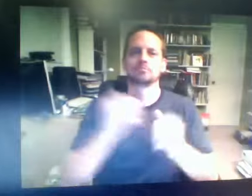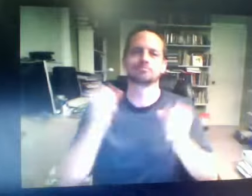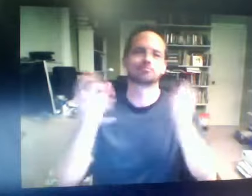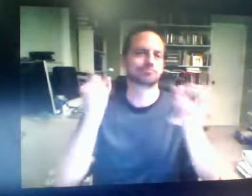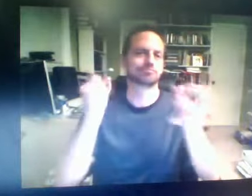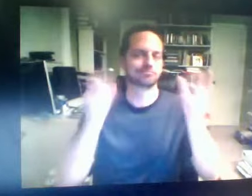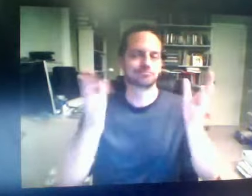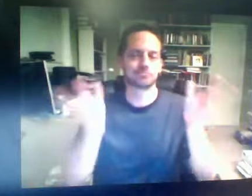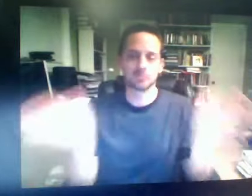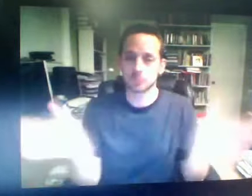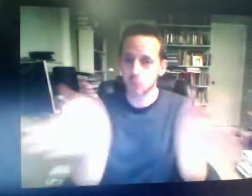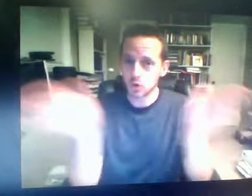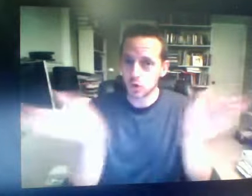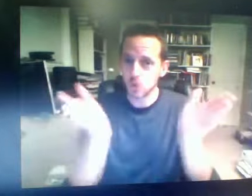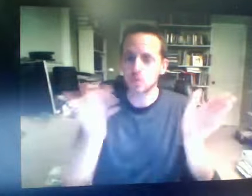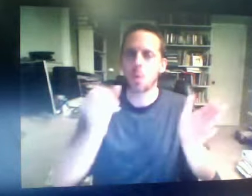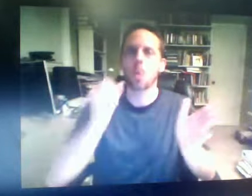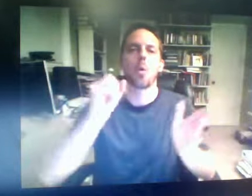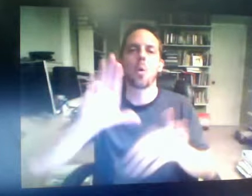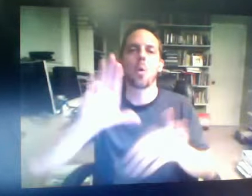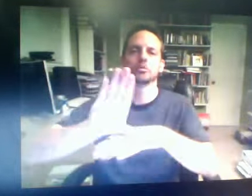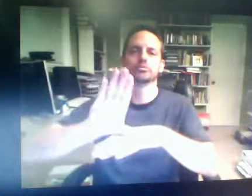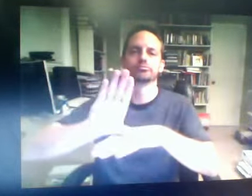Like how we express and how we encourage.